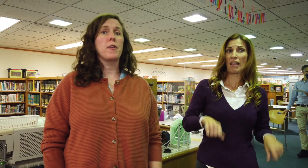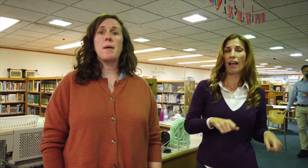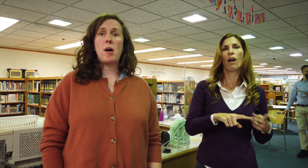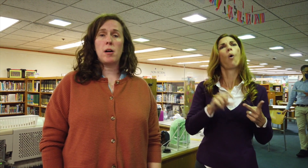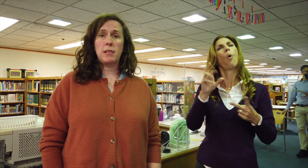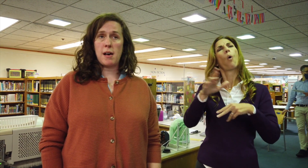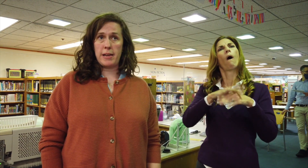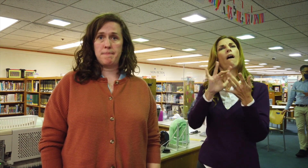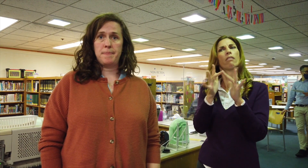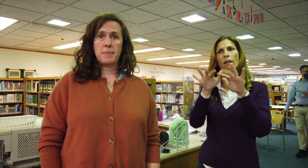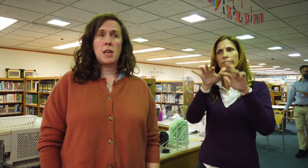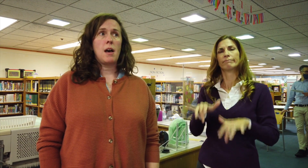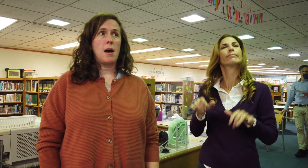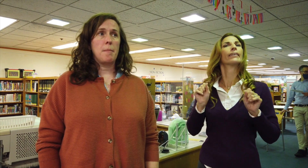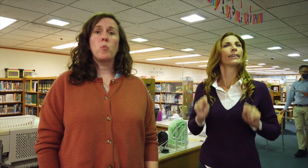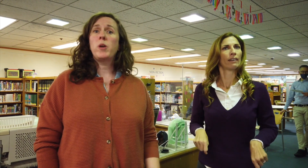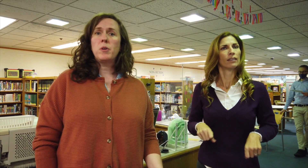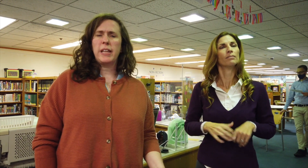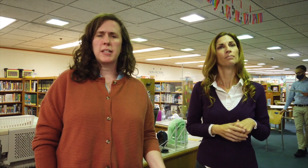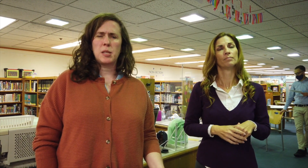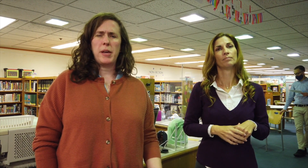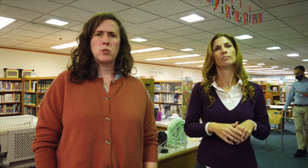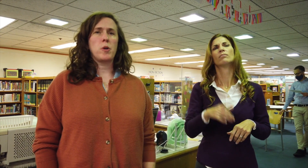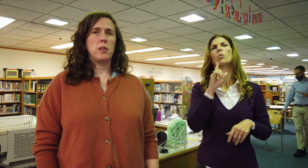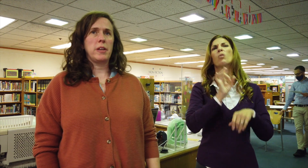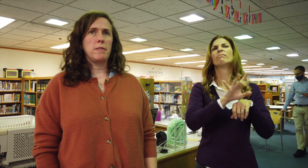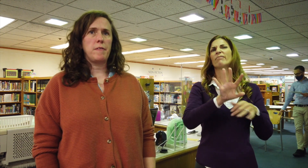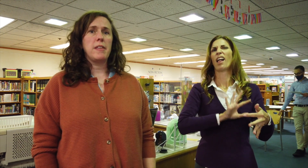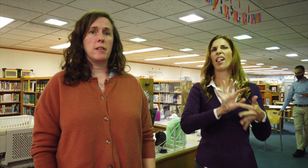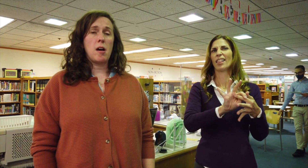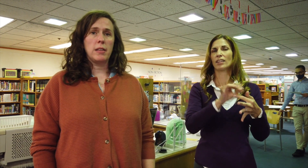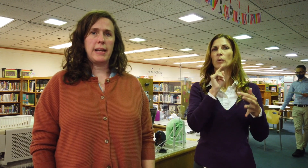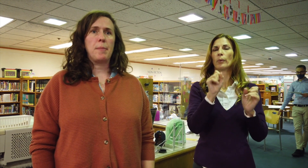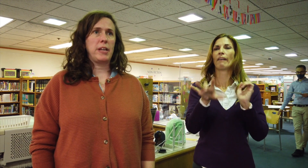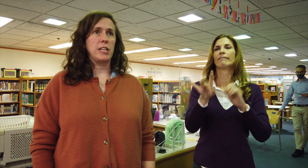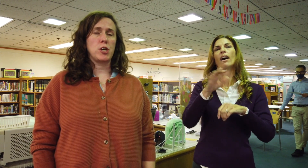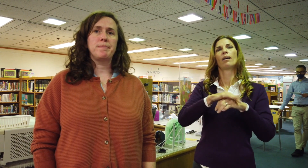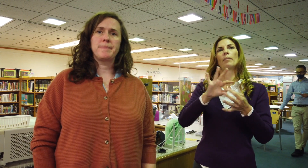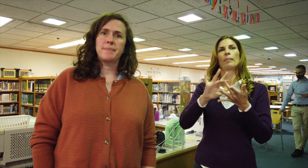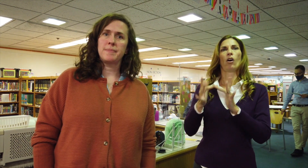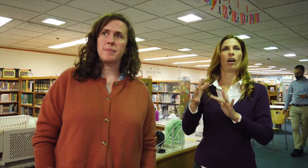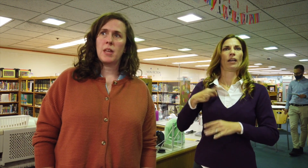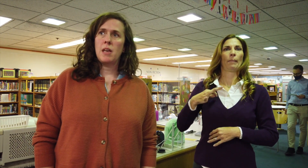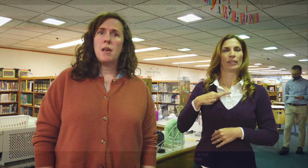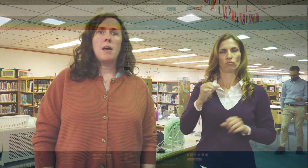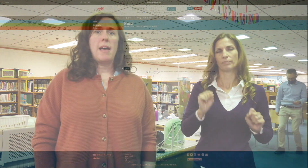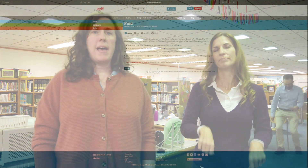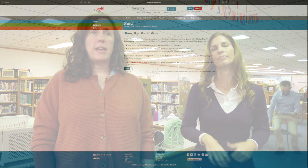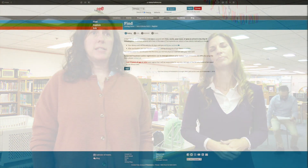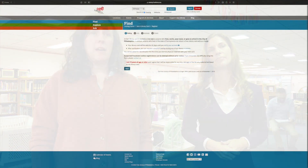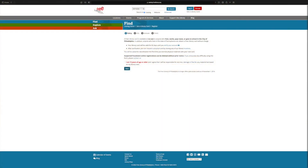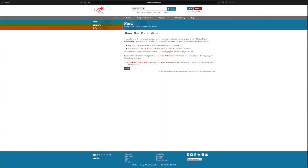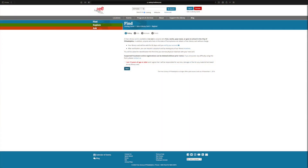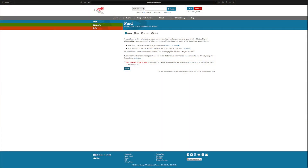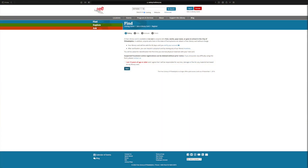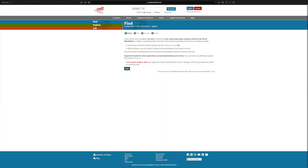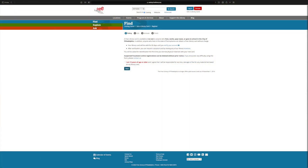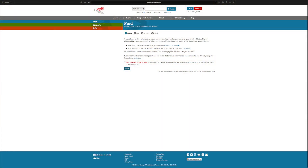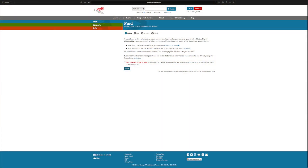sign up for them online. We will link to the page where you can find the online application.